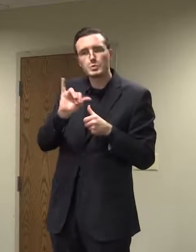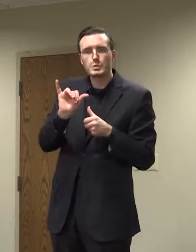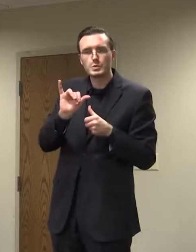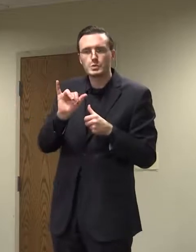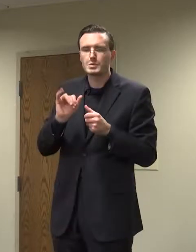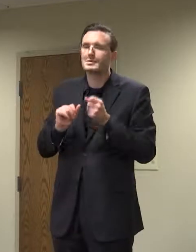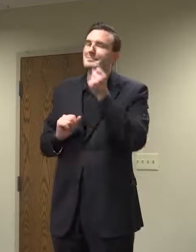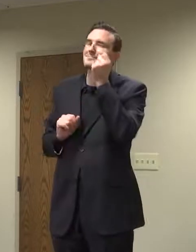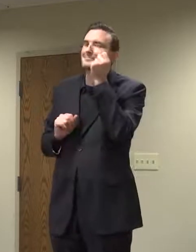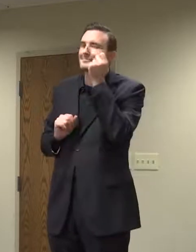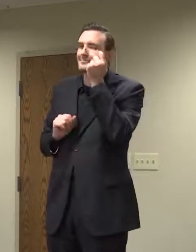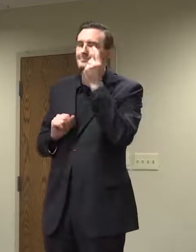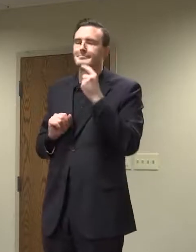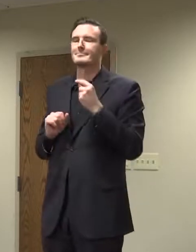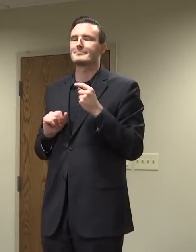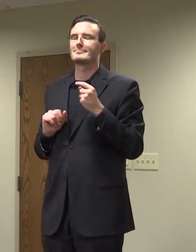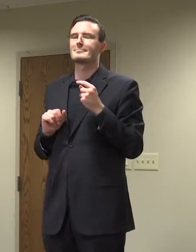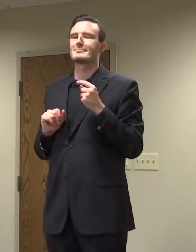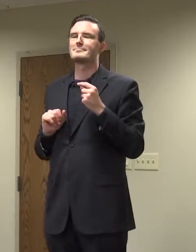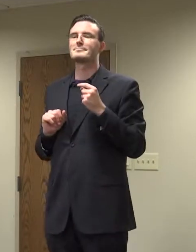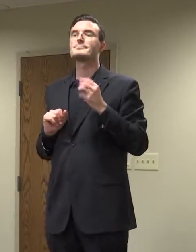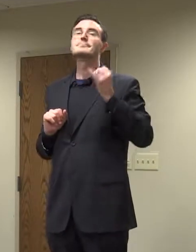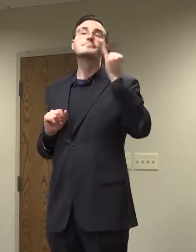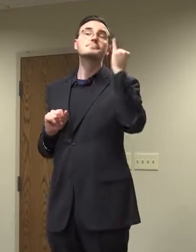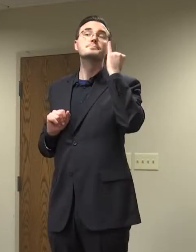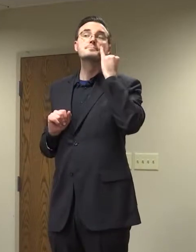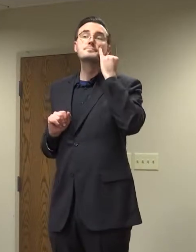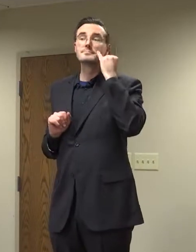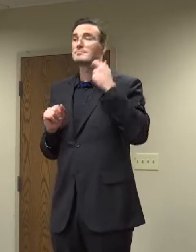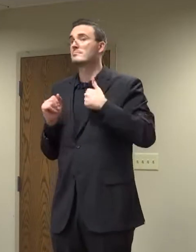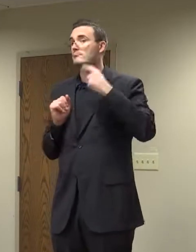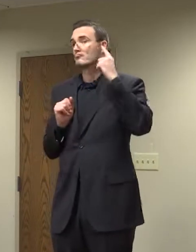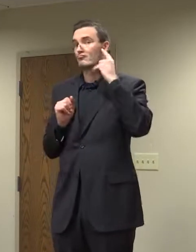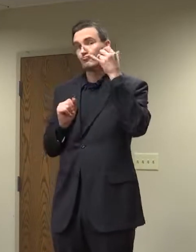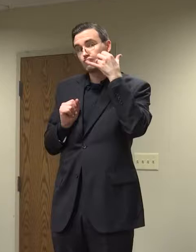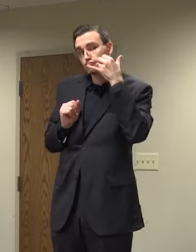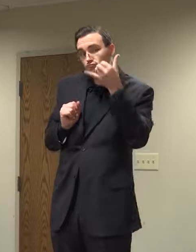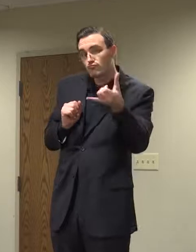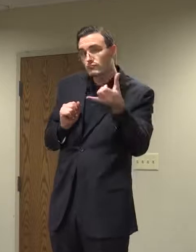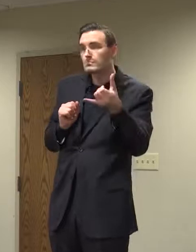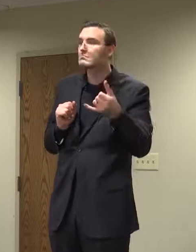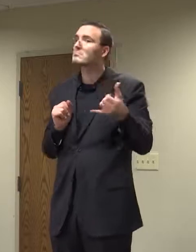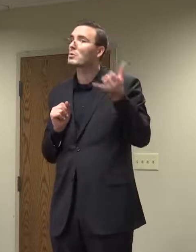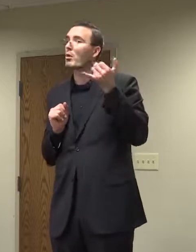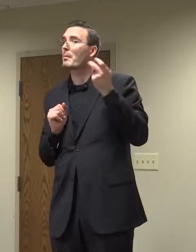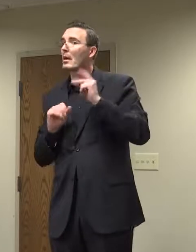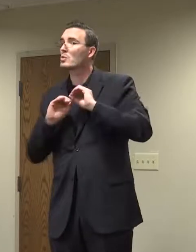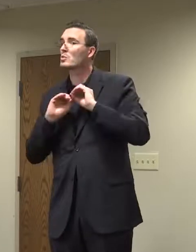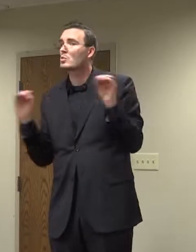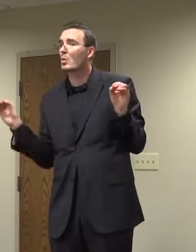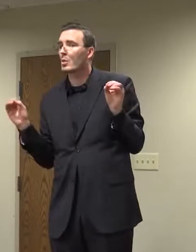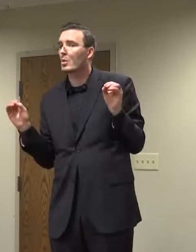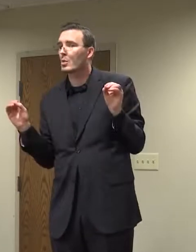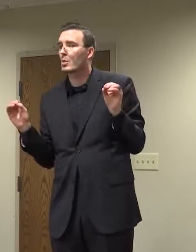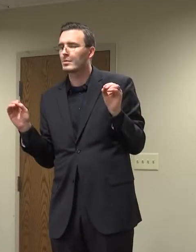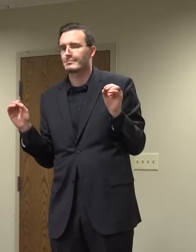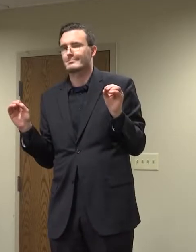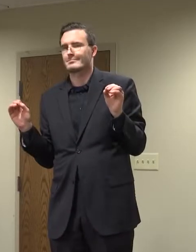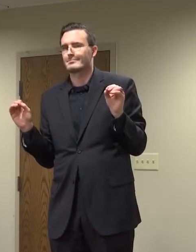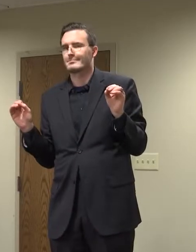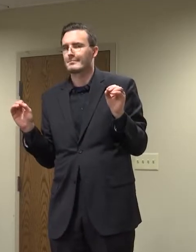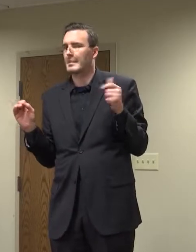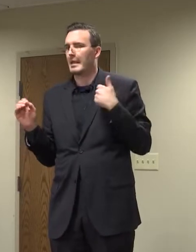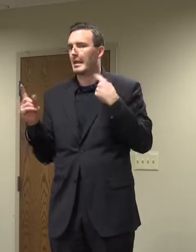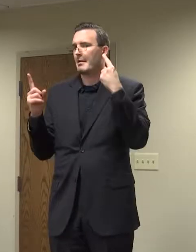I find out that people, there's been a first call attempt and no one's returned the call, that tells me we're making the